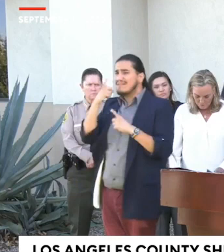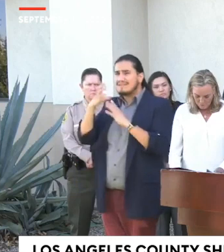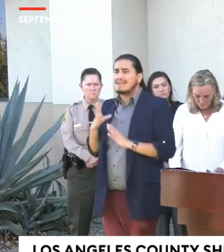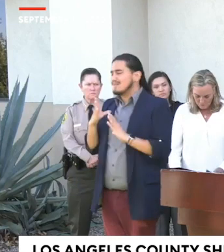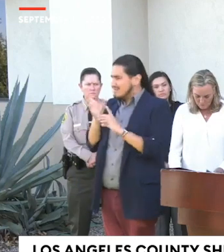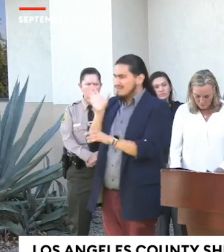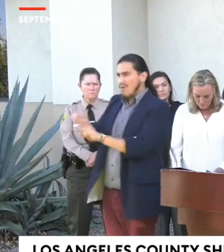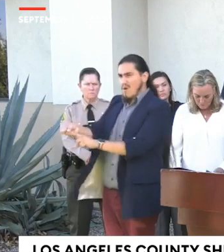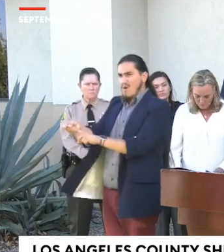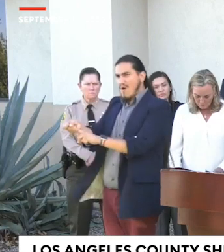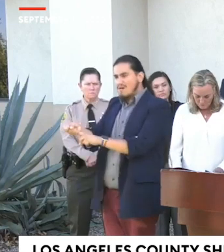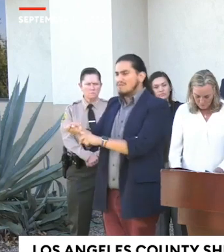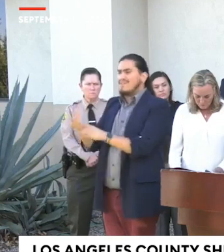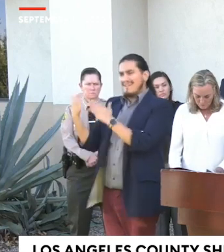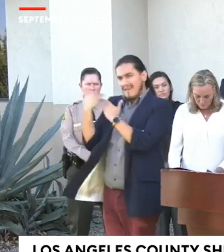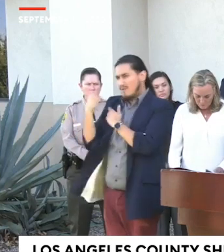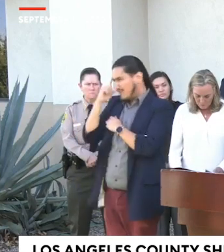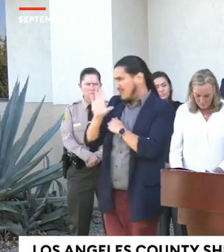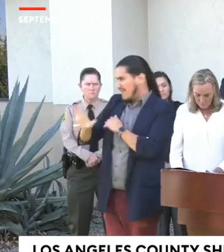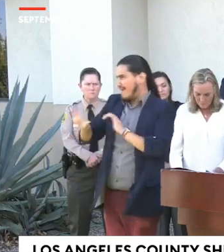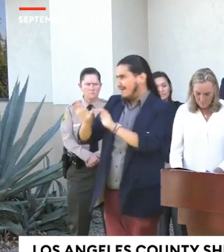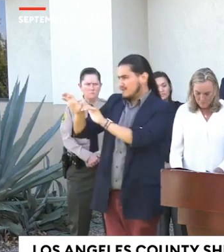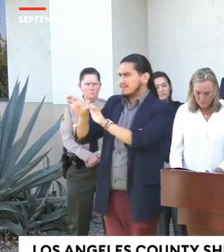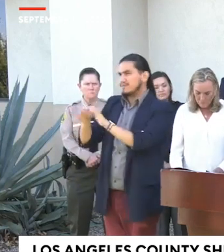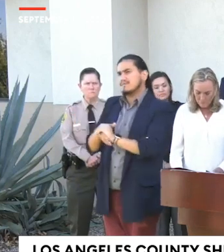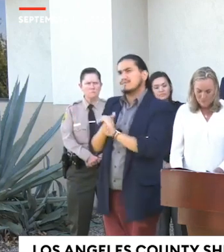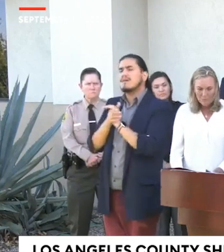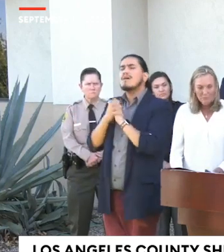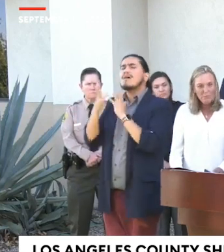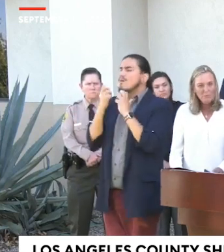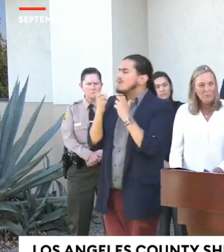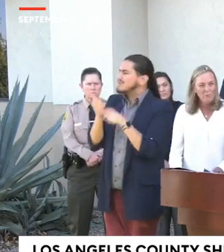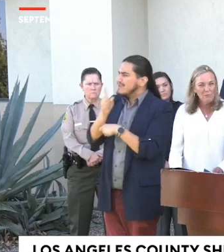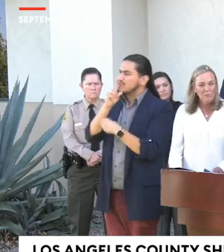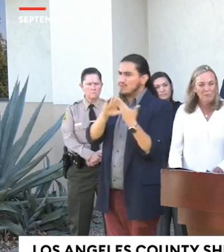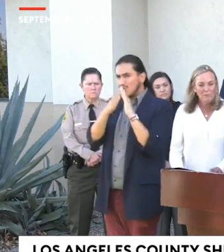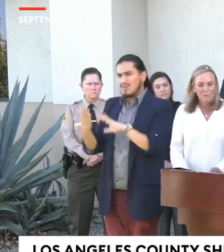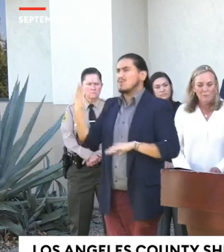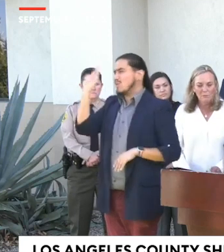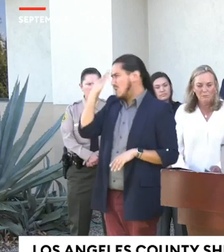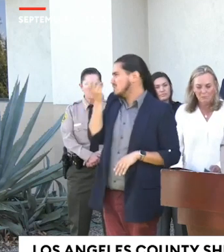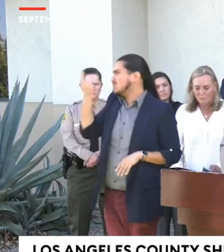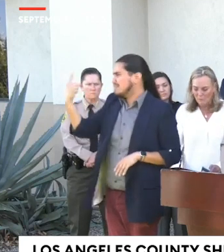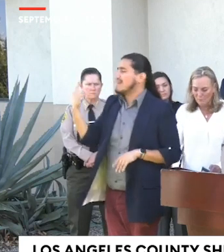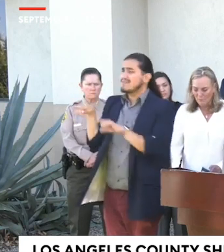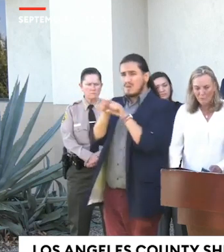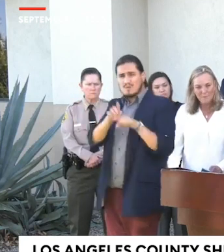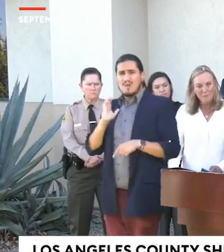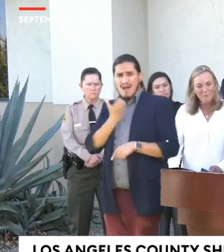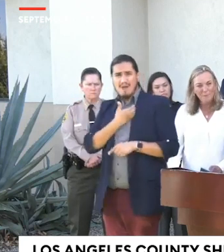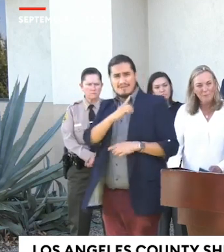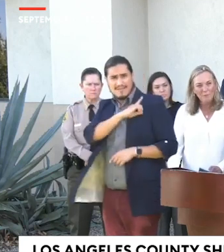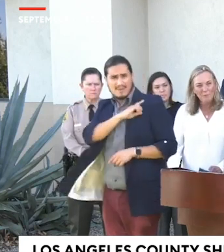senseless shooting is held accountable for their actions. I want to reassure the community, as well as our